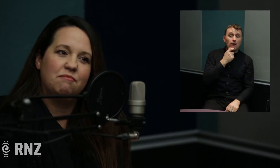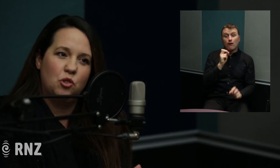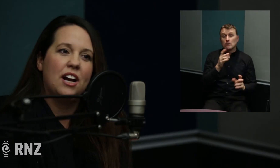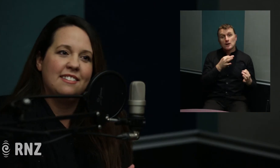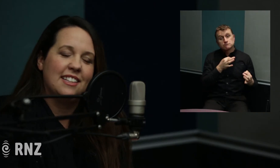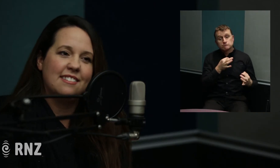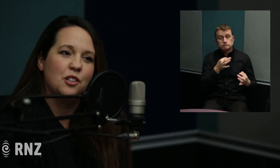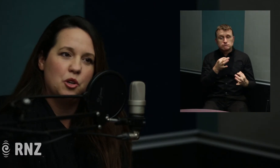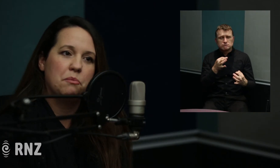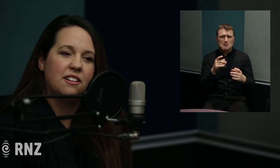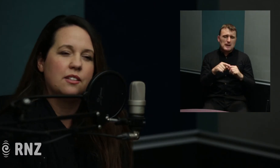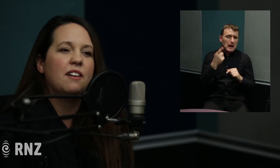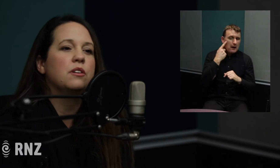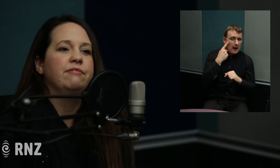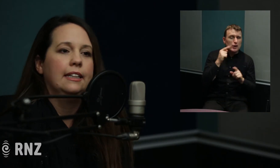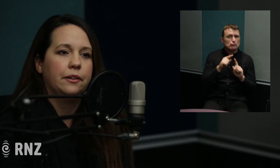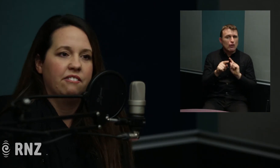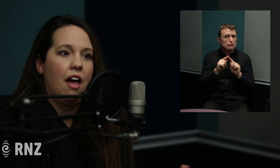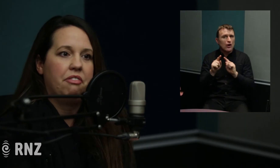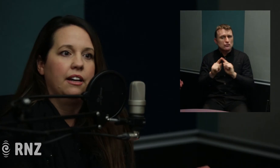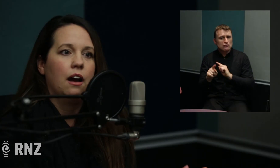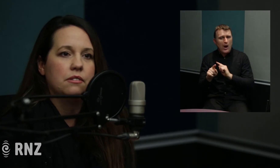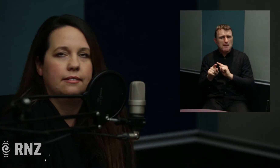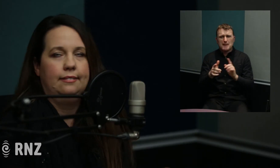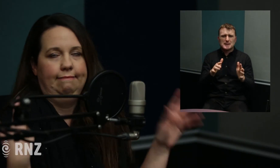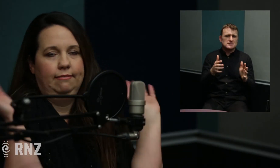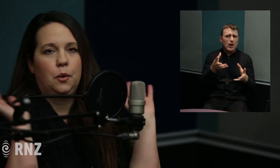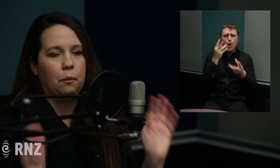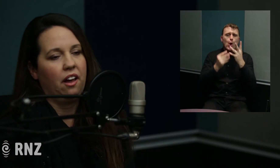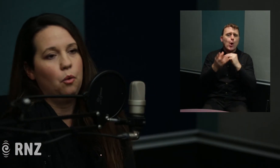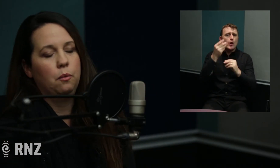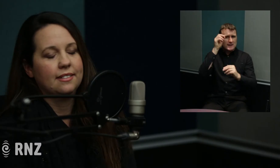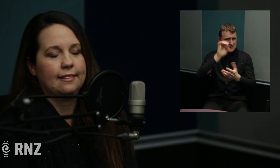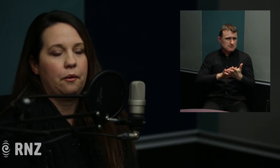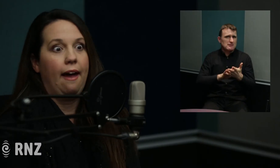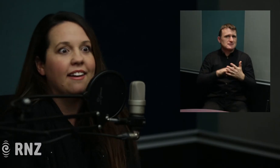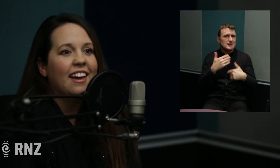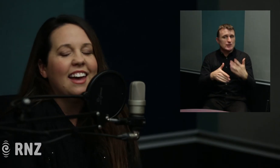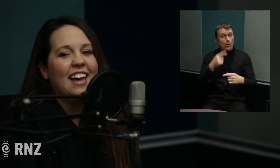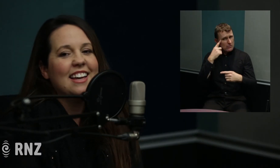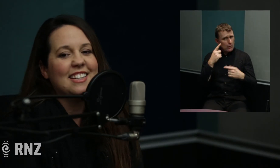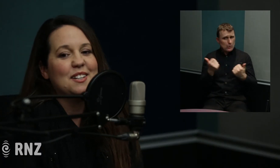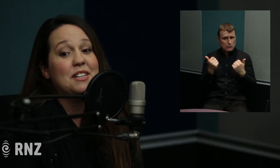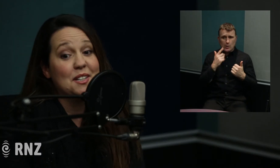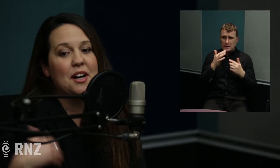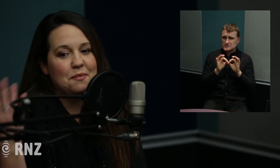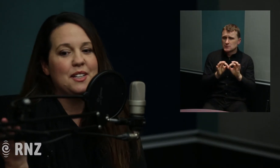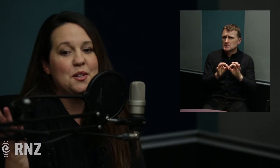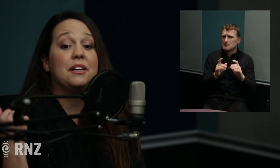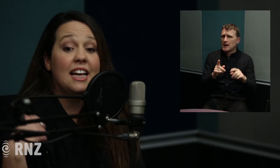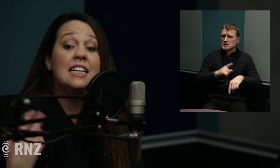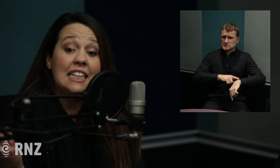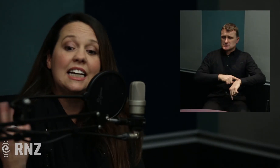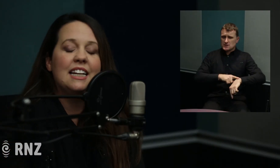I trained as an interpreter, so I wasn't really doing the right thing. I was doing what I thought was okay, and trained